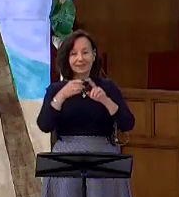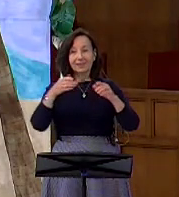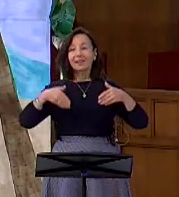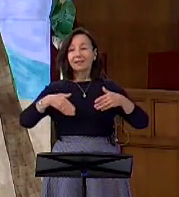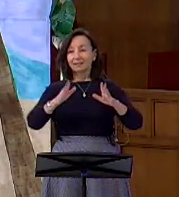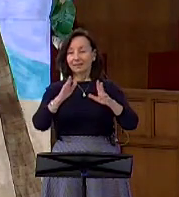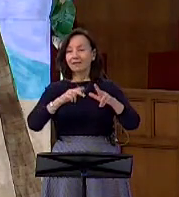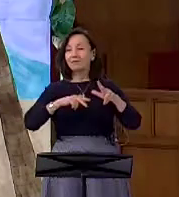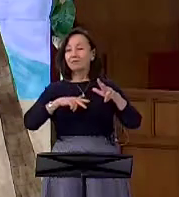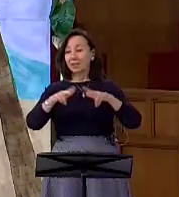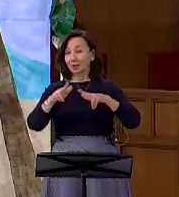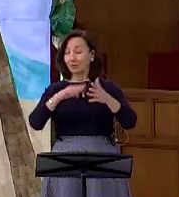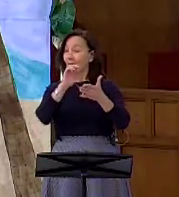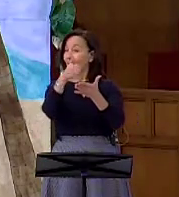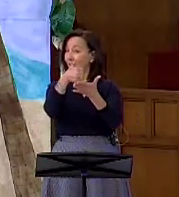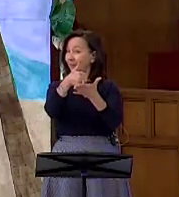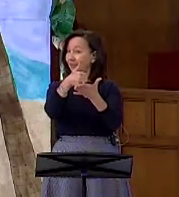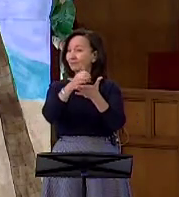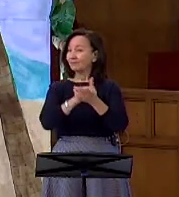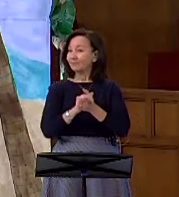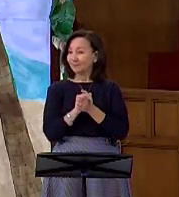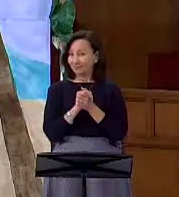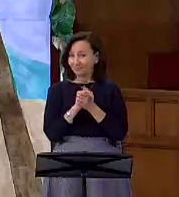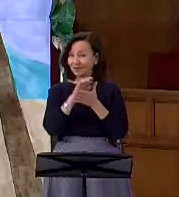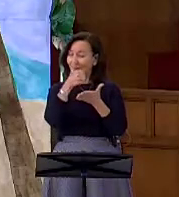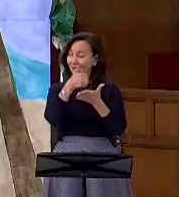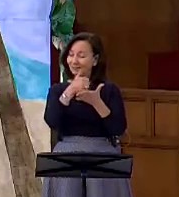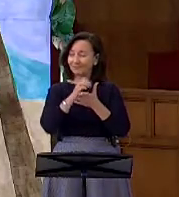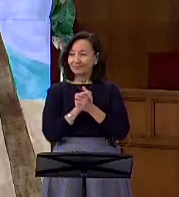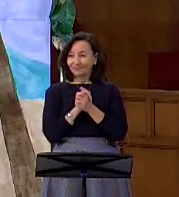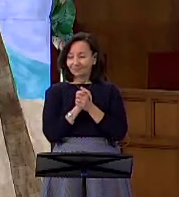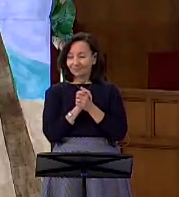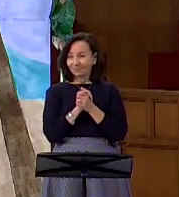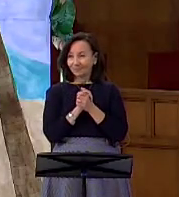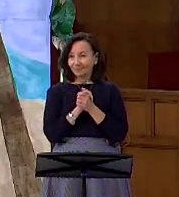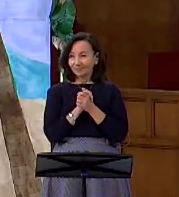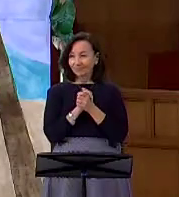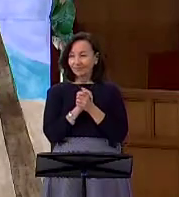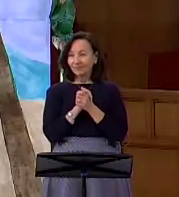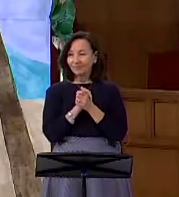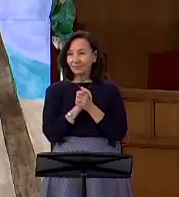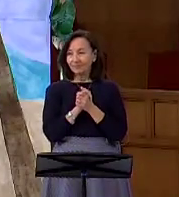walk. Amen? Amen. Amen.